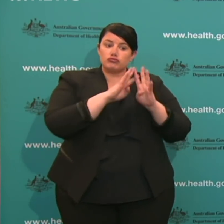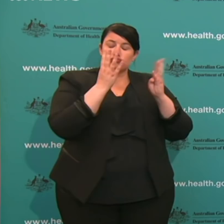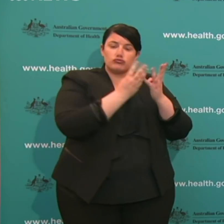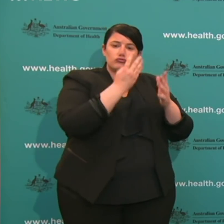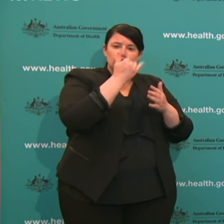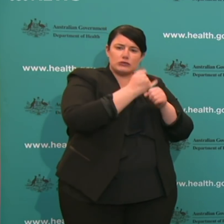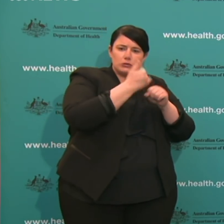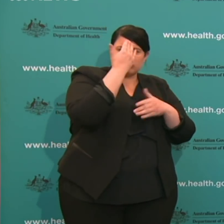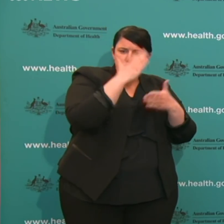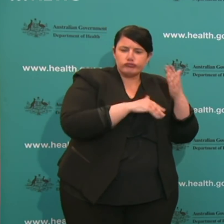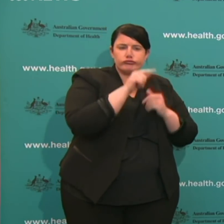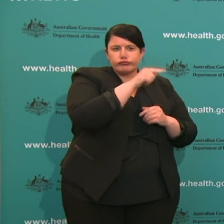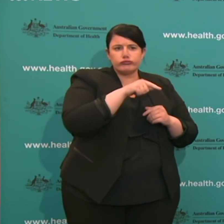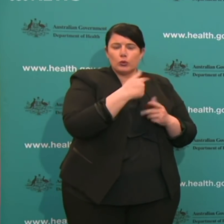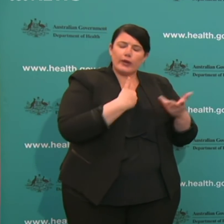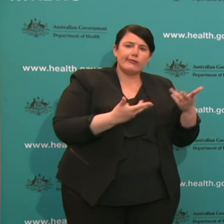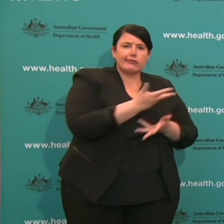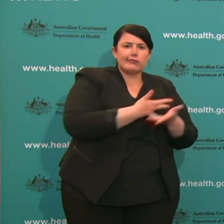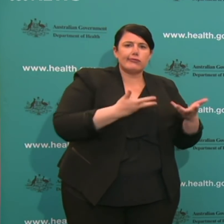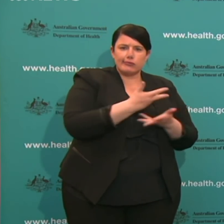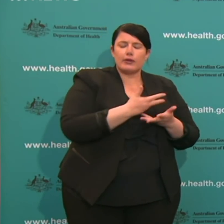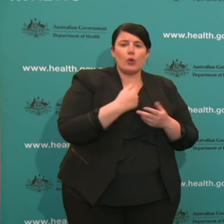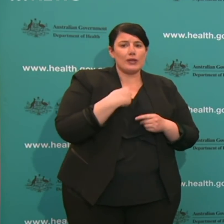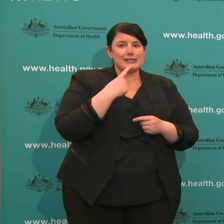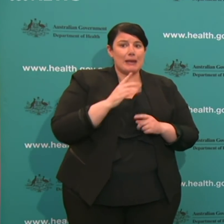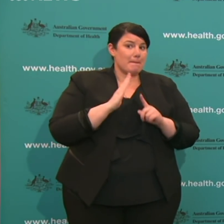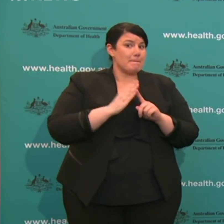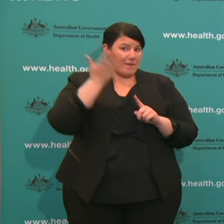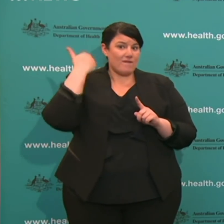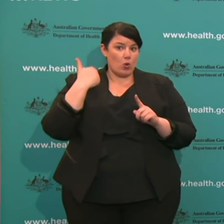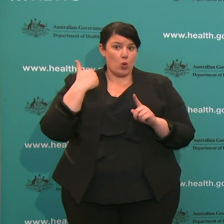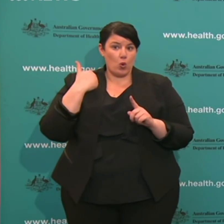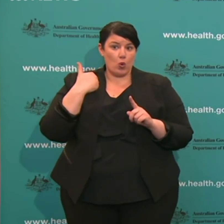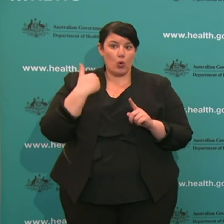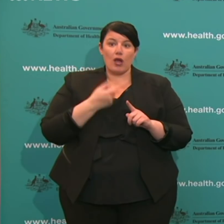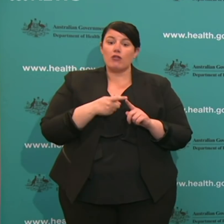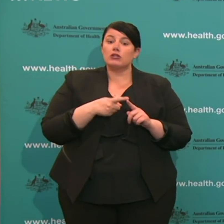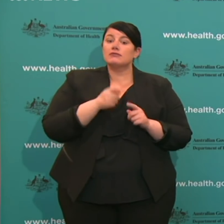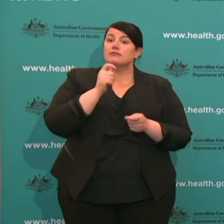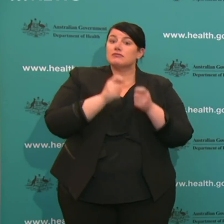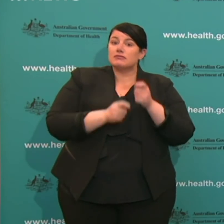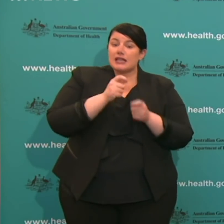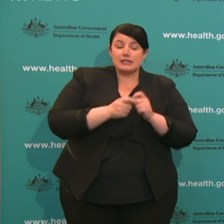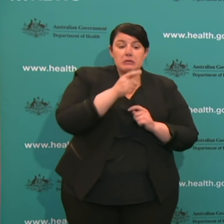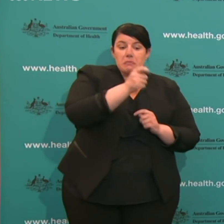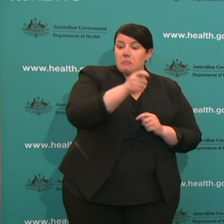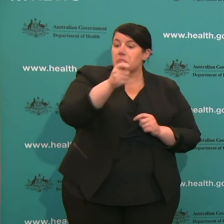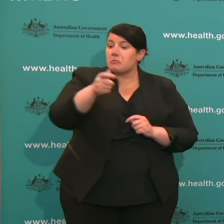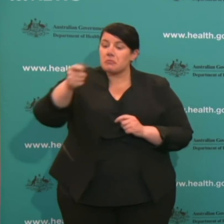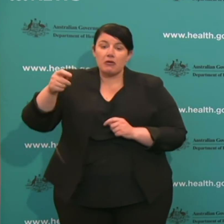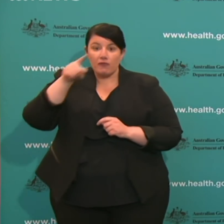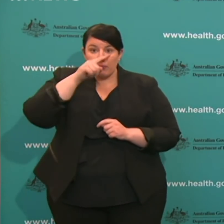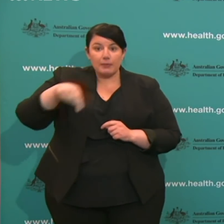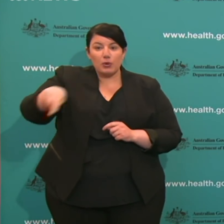has stated in the past that the value of systematic temperature checking